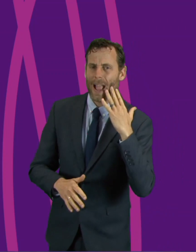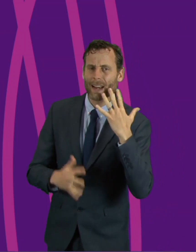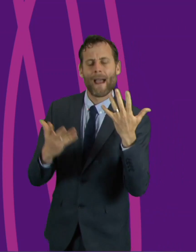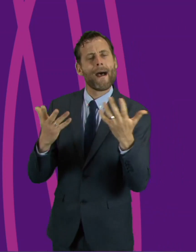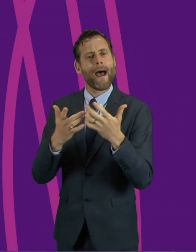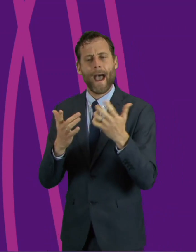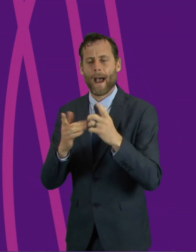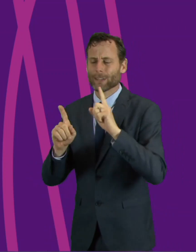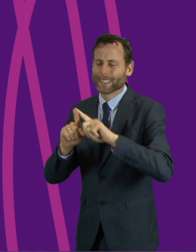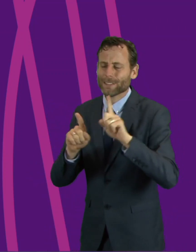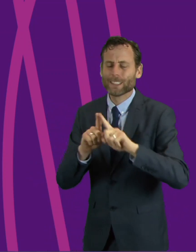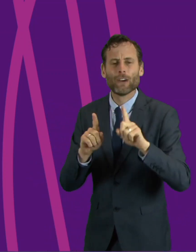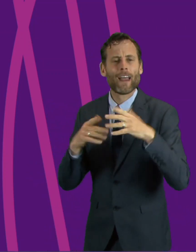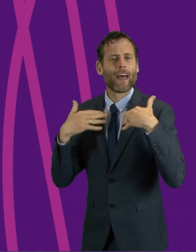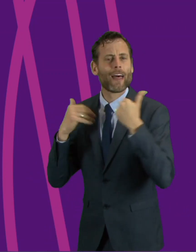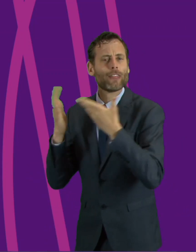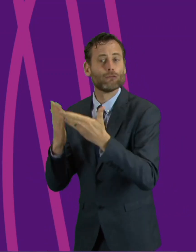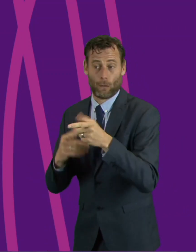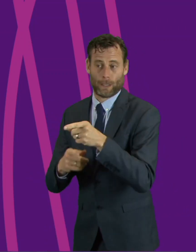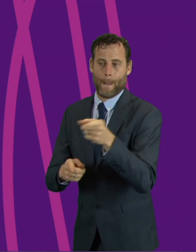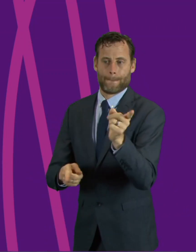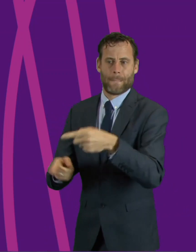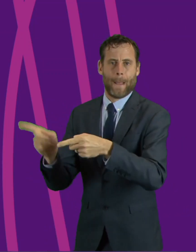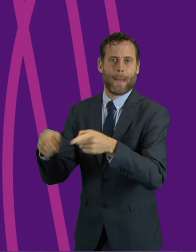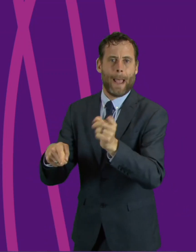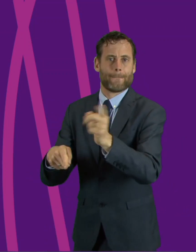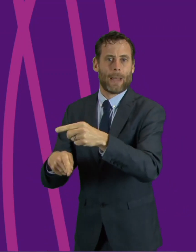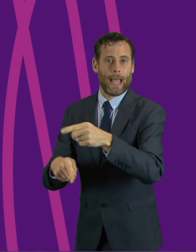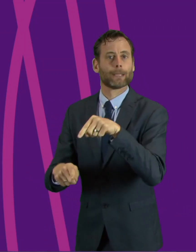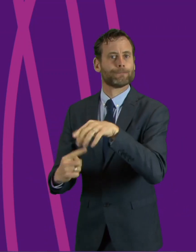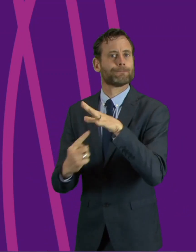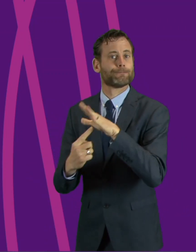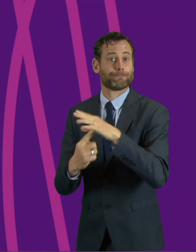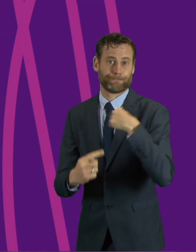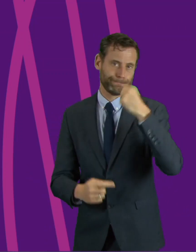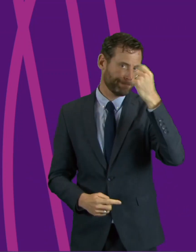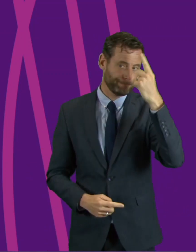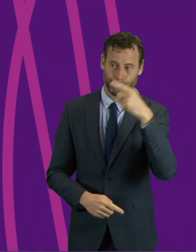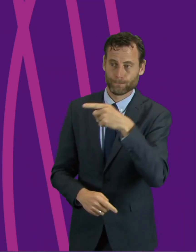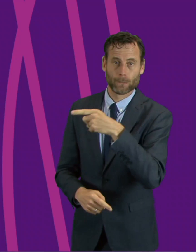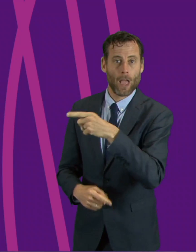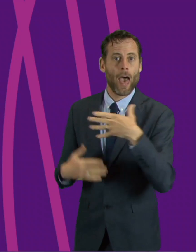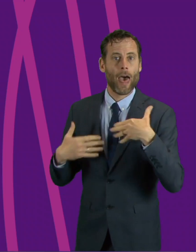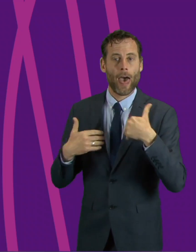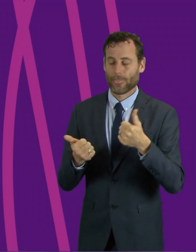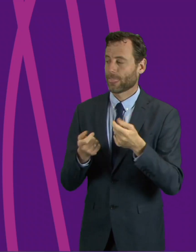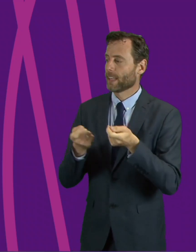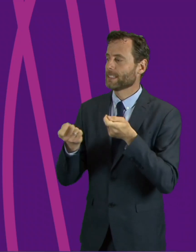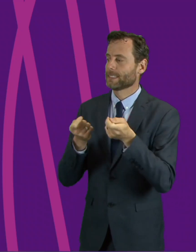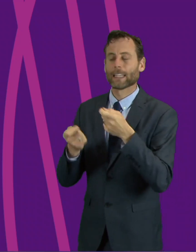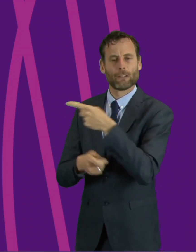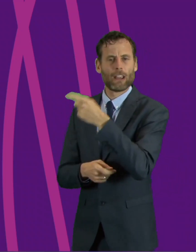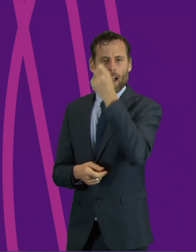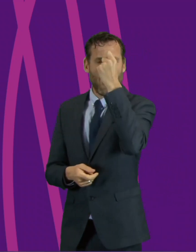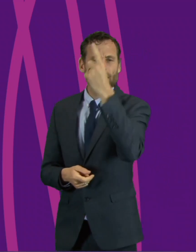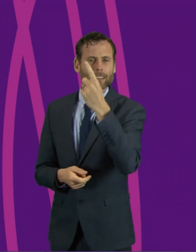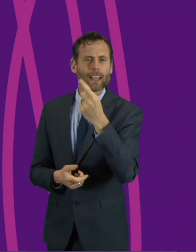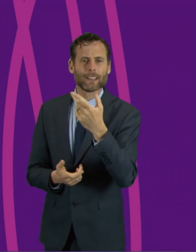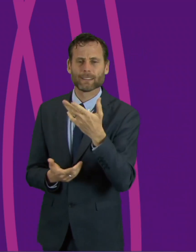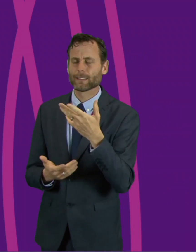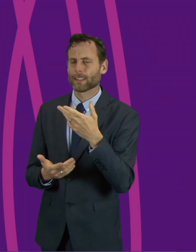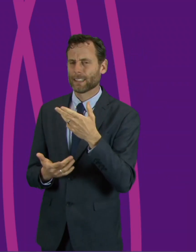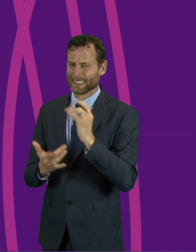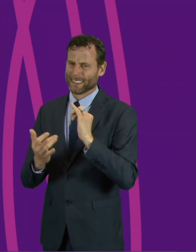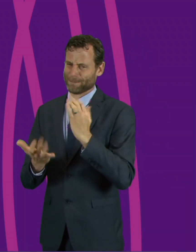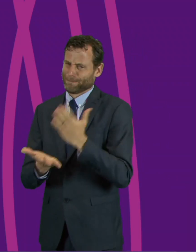to restore non-urgent elective procedures in the health service. I know the Health Secretary knows how serious